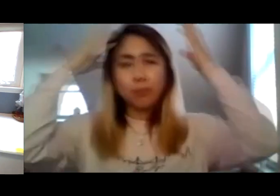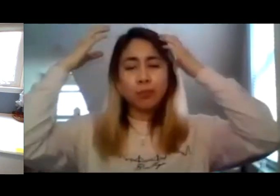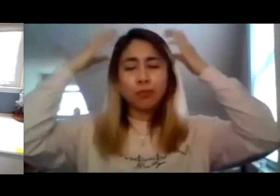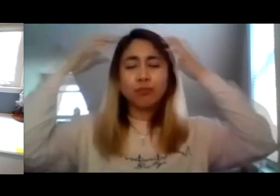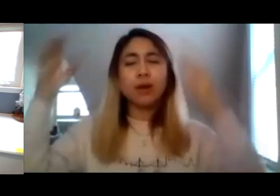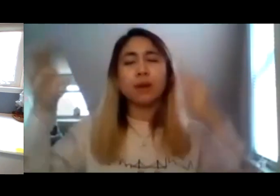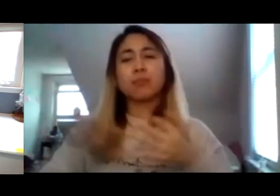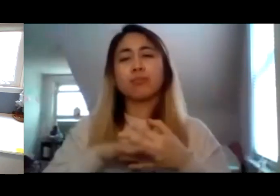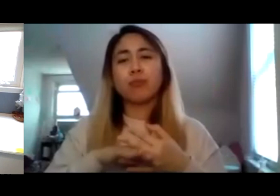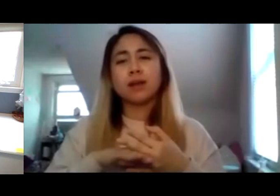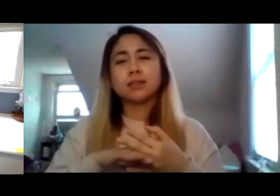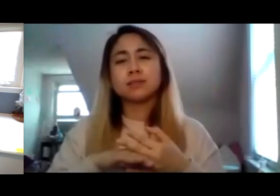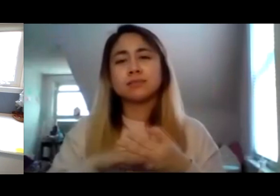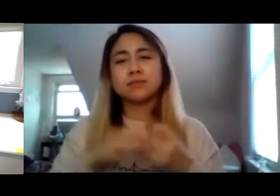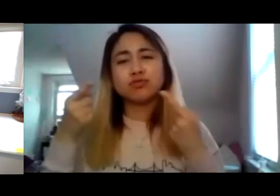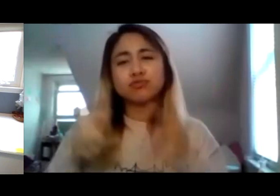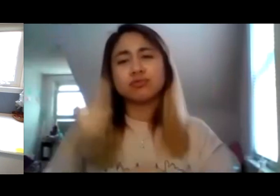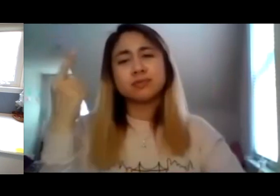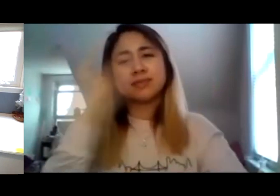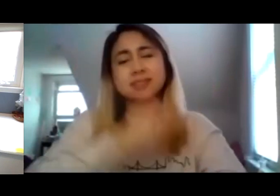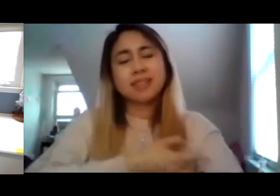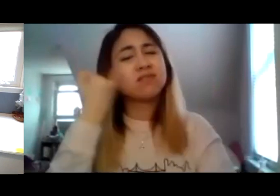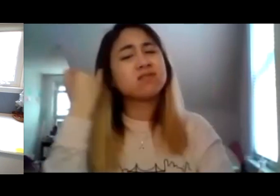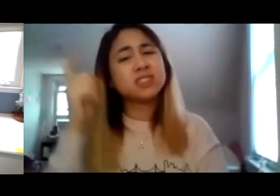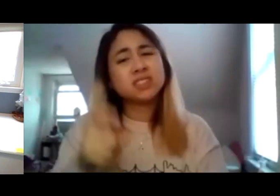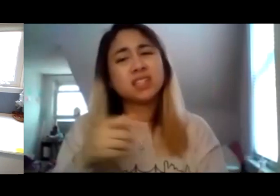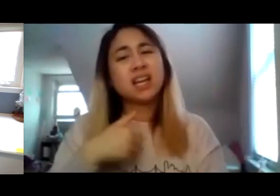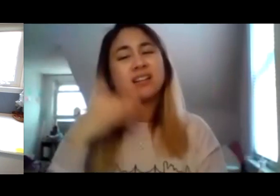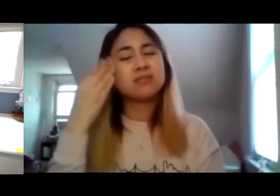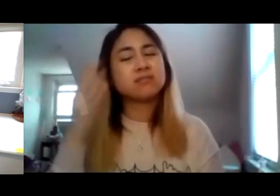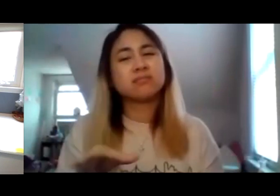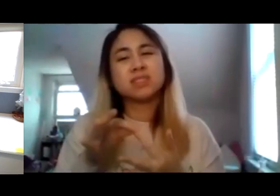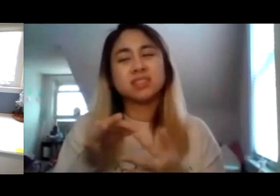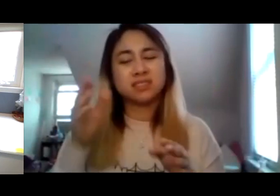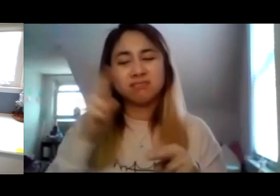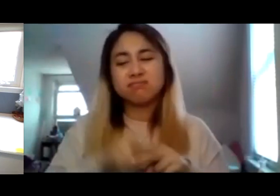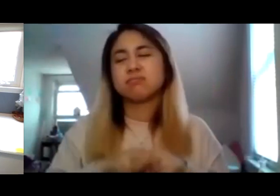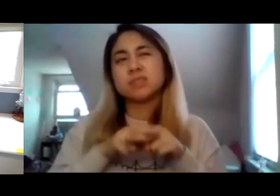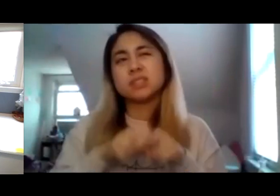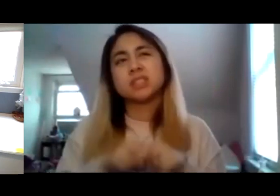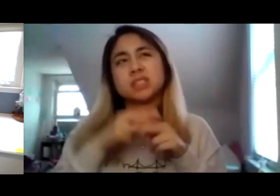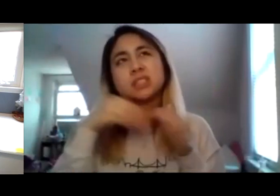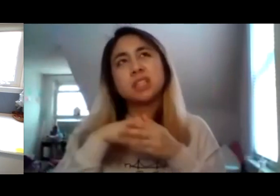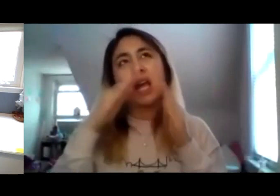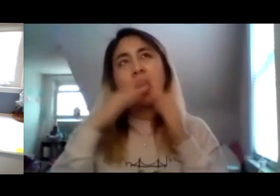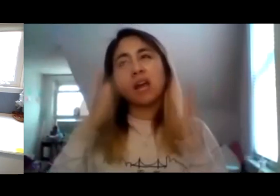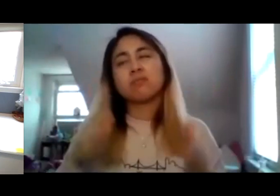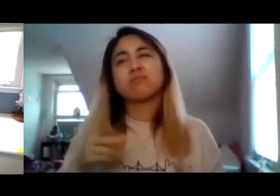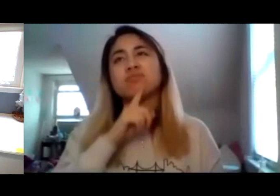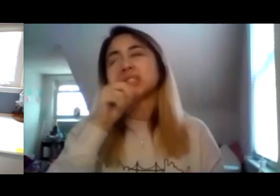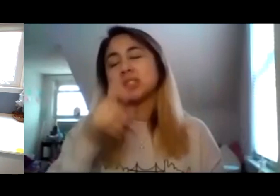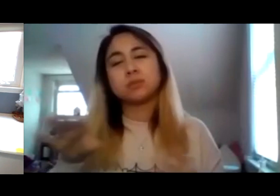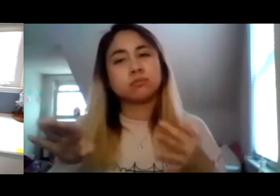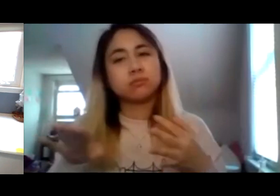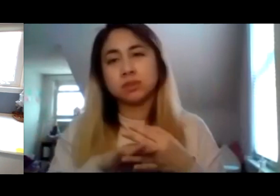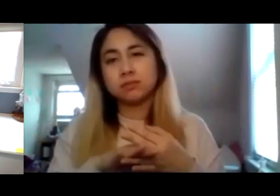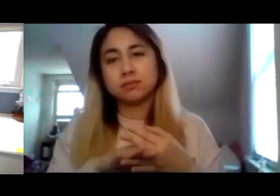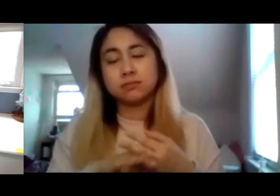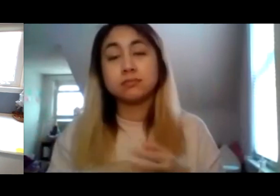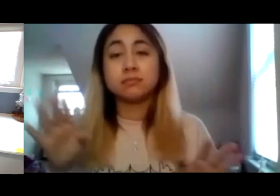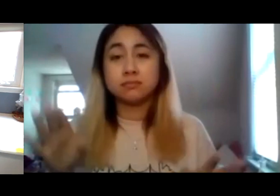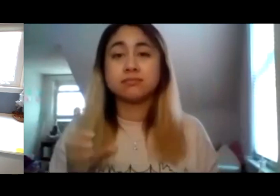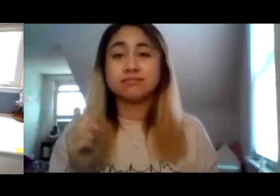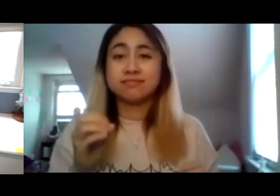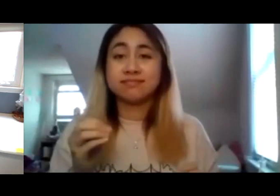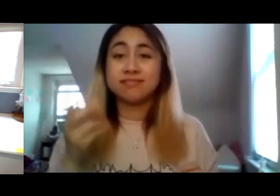day whenever we need them, especially if we're sitting inside and we need those breaks. Okay, so check them out.